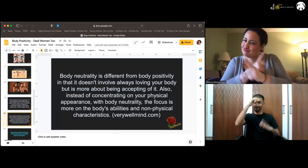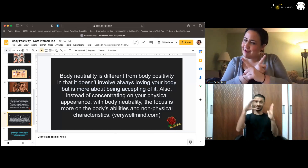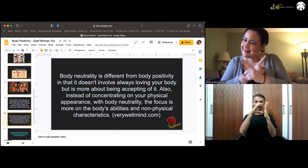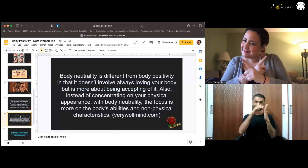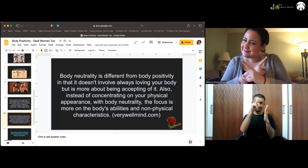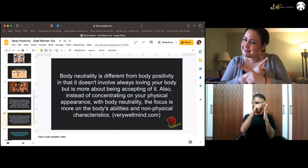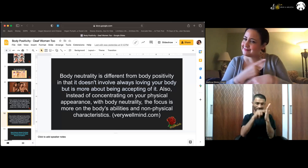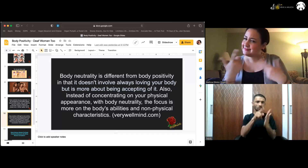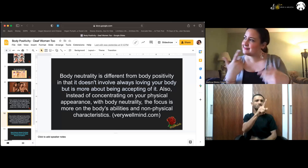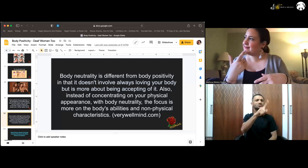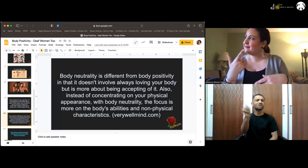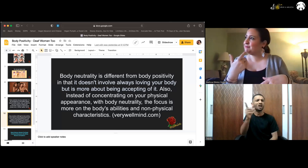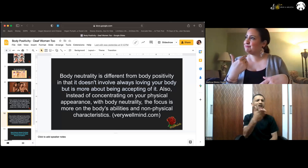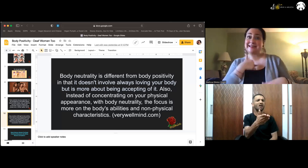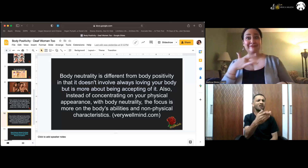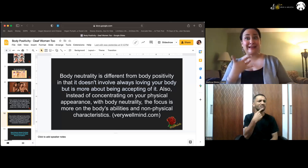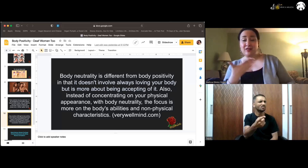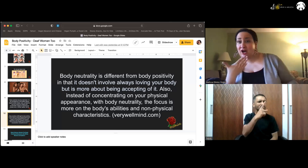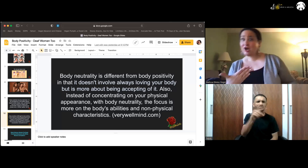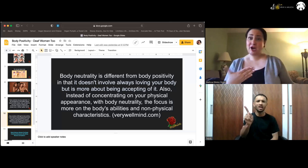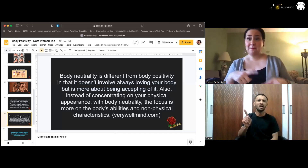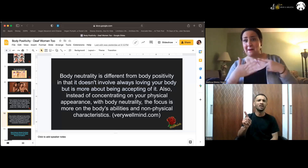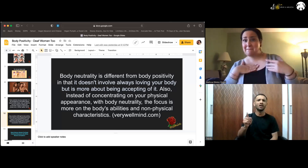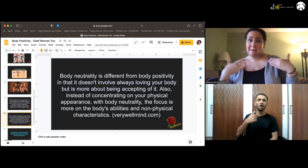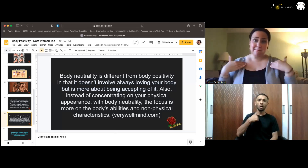this depends on the people's experience, that how their life goes.